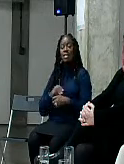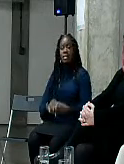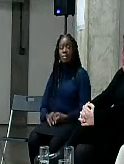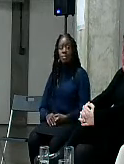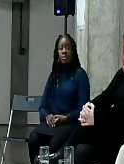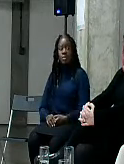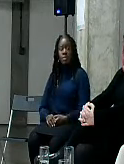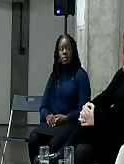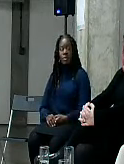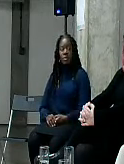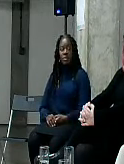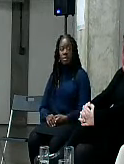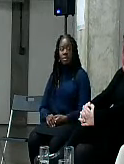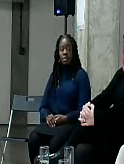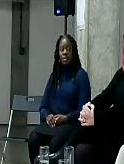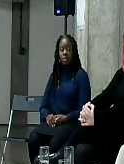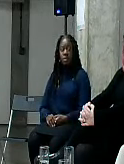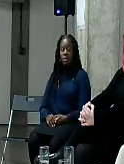I think